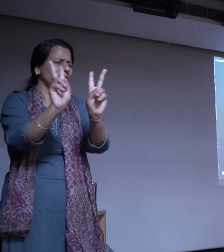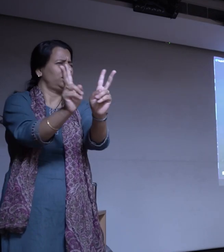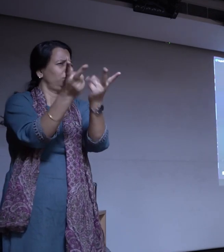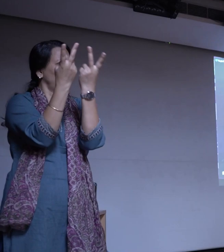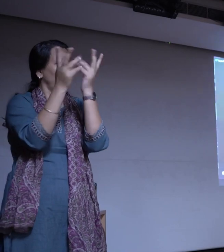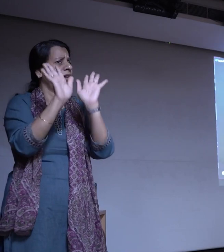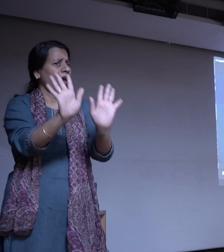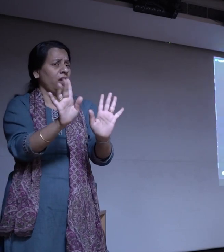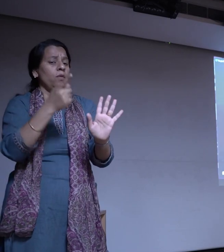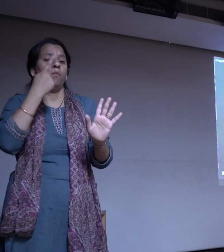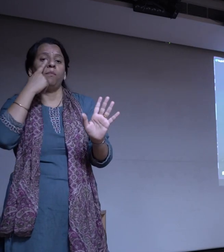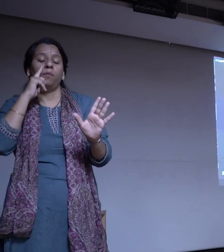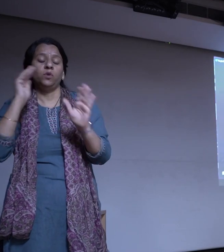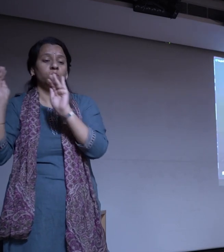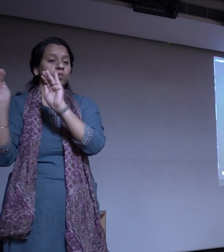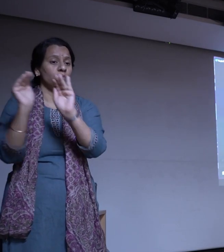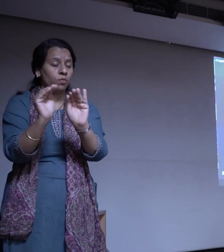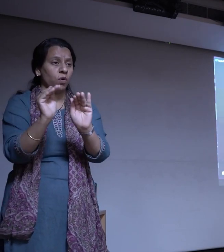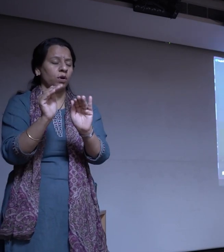issues support